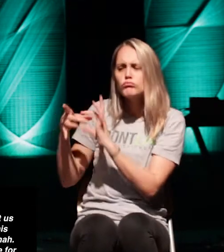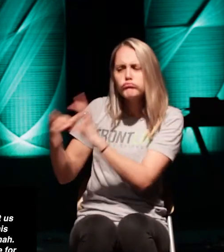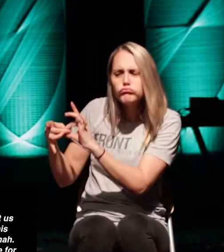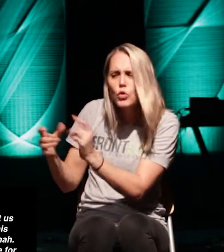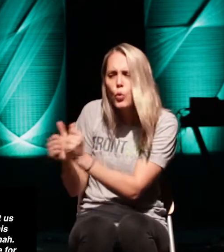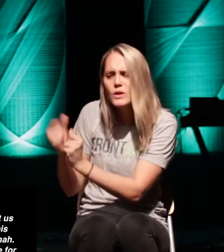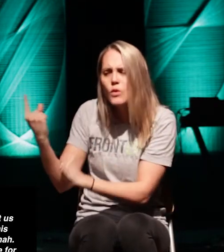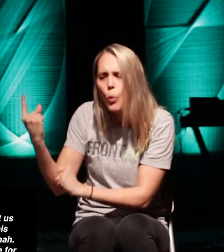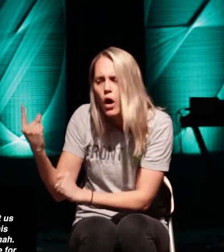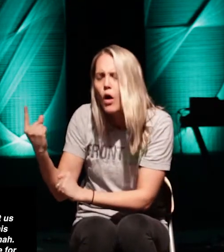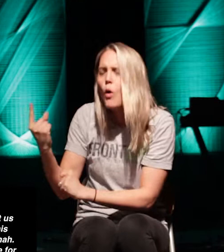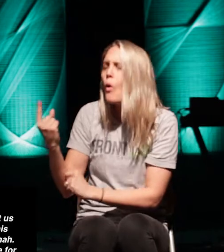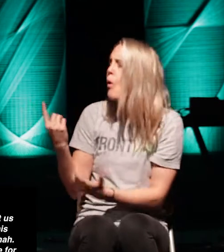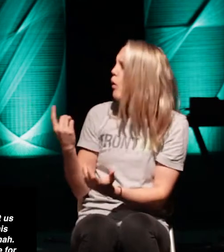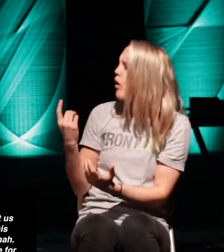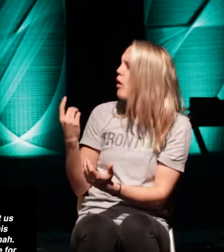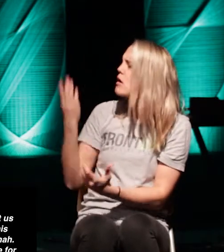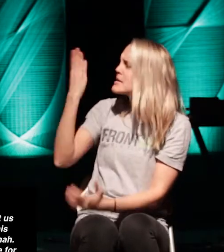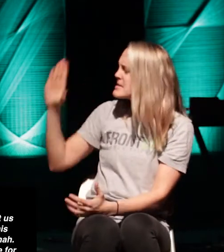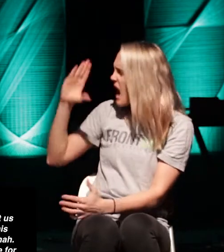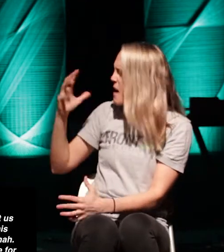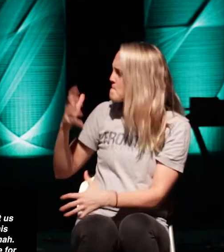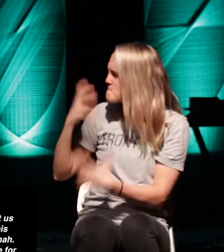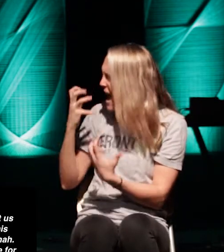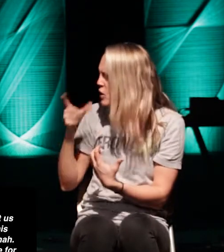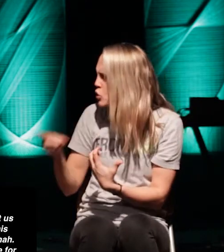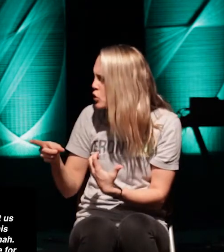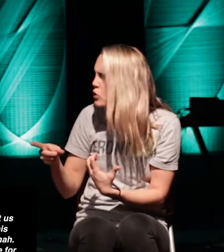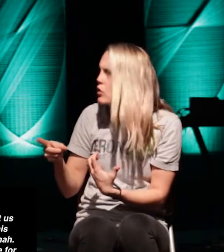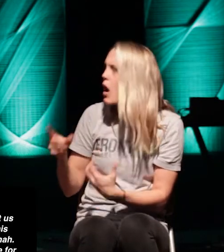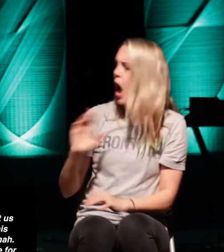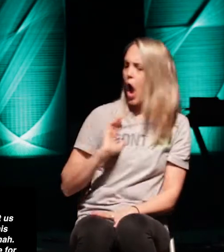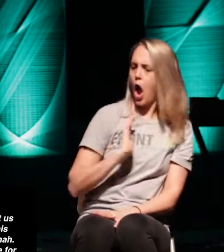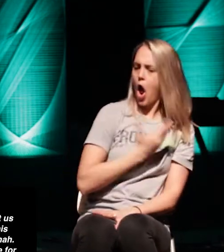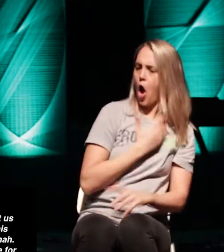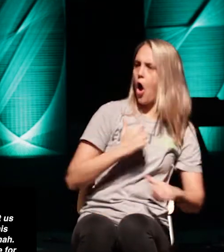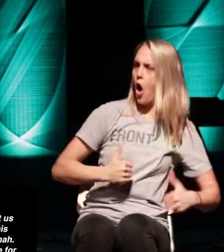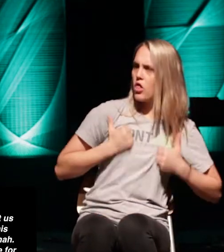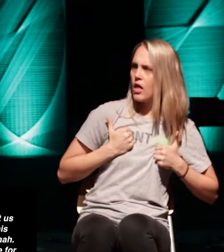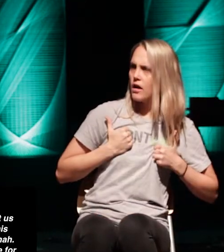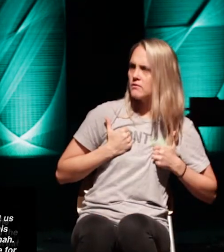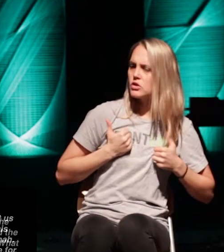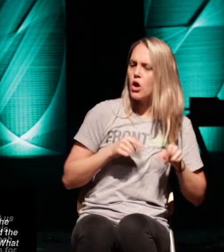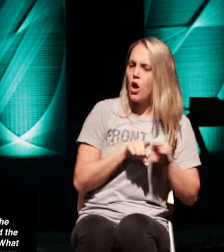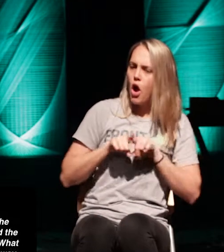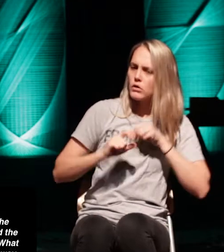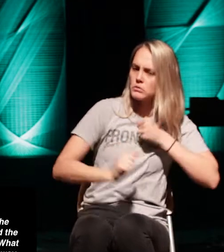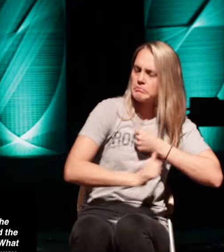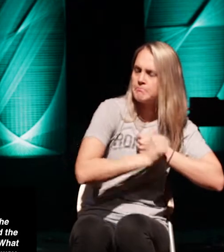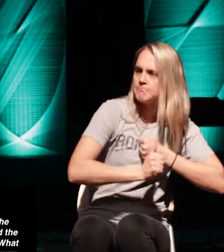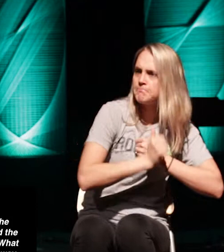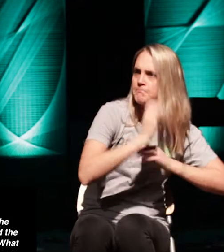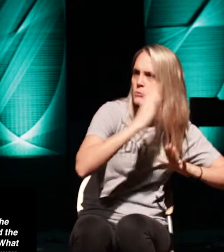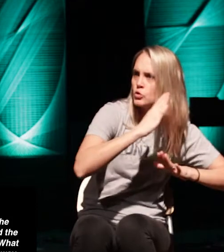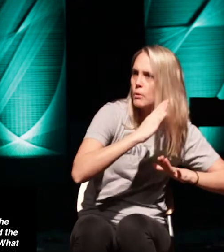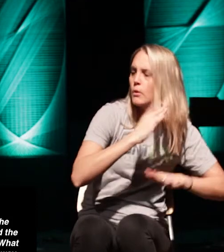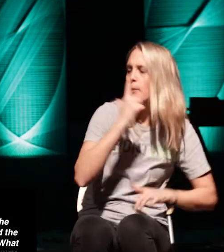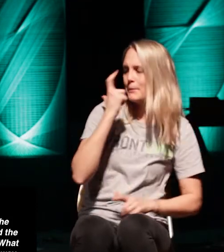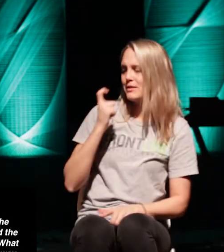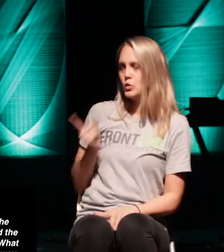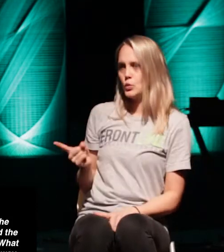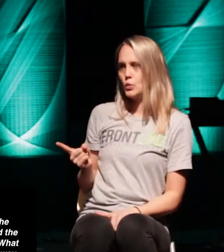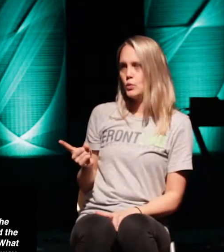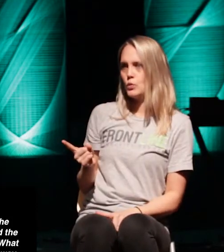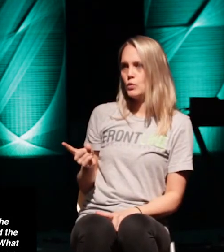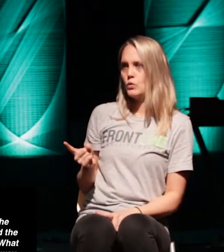some reason, God is mad at you, and our lives are in danger because of it. He answered them, I'm a Hebrew. That's an